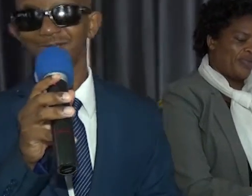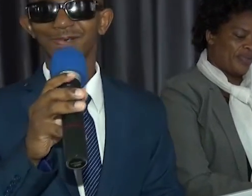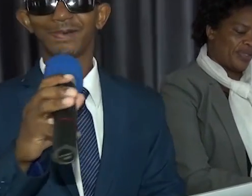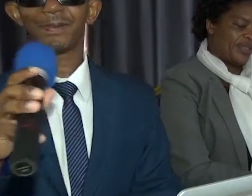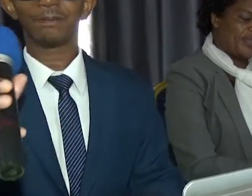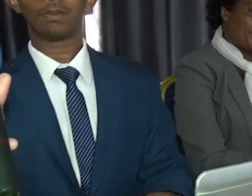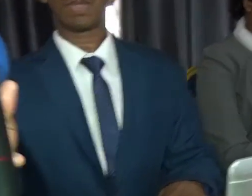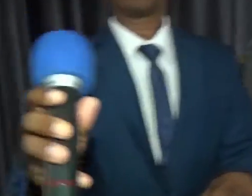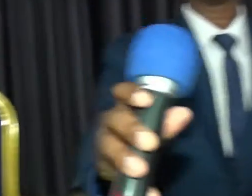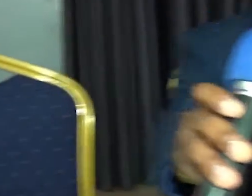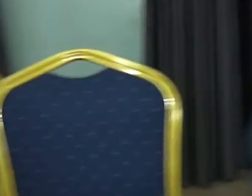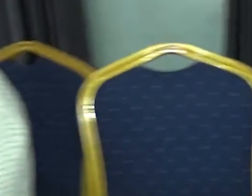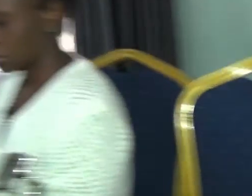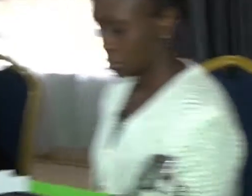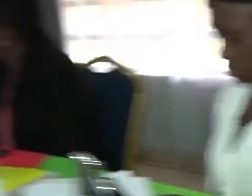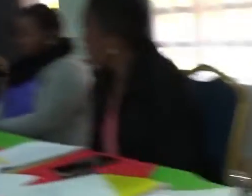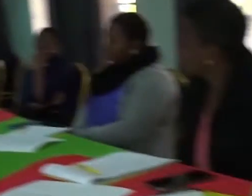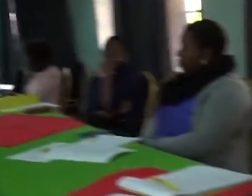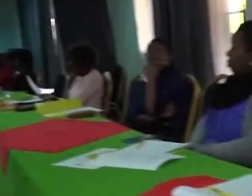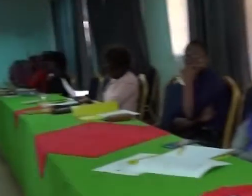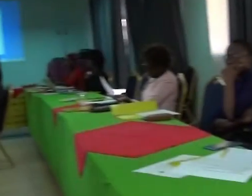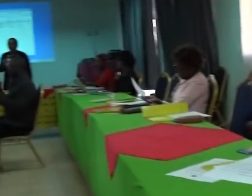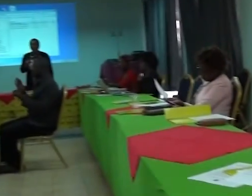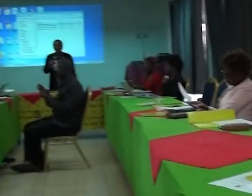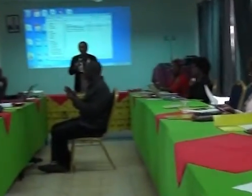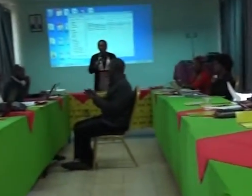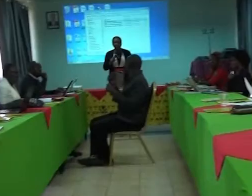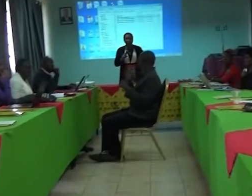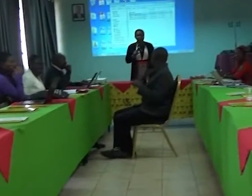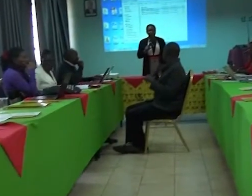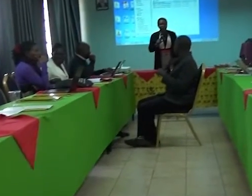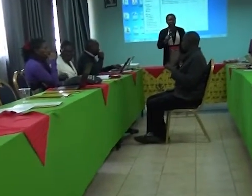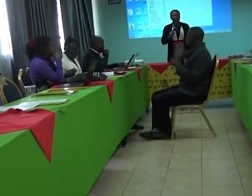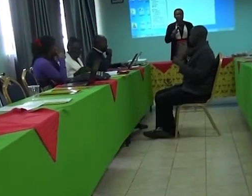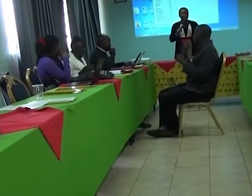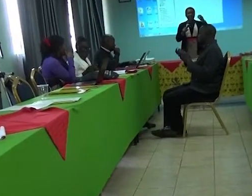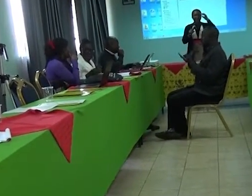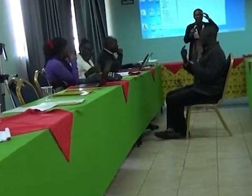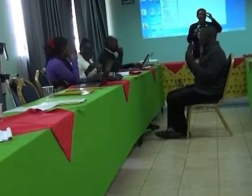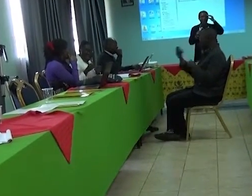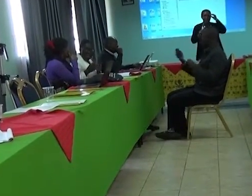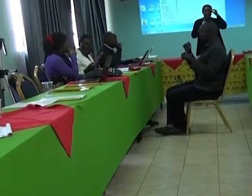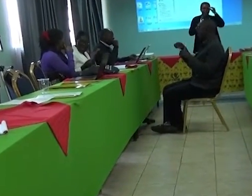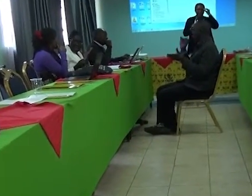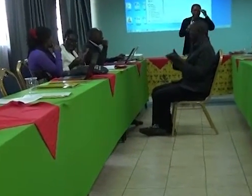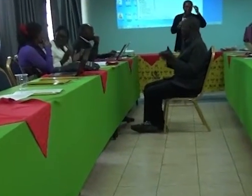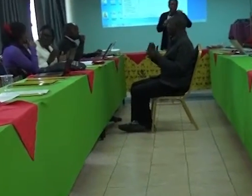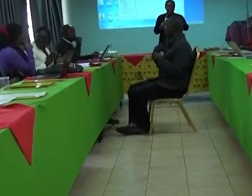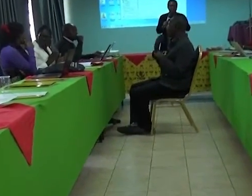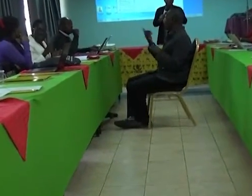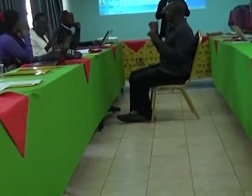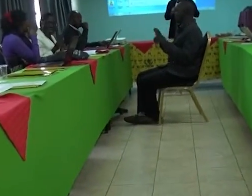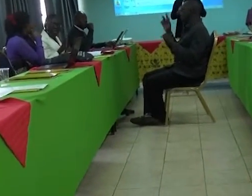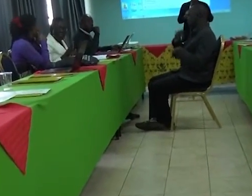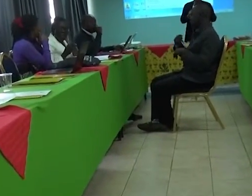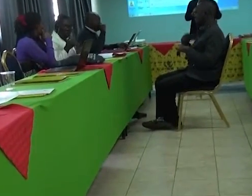Thank you. Thank you very much, Zachary, on that. I would like to probably put a little correction on that. I said that in Kenya Institute